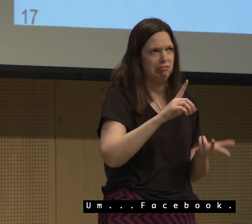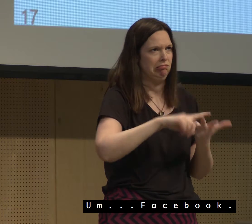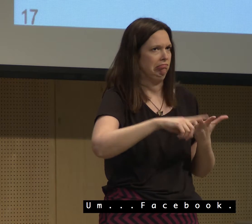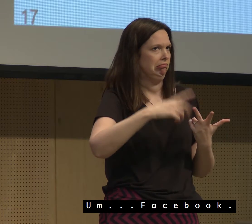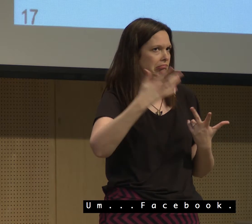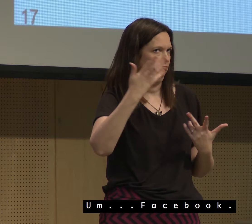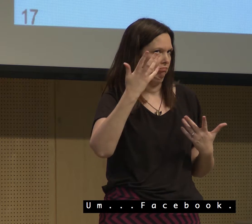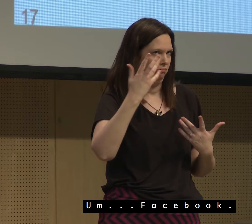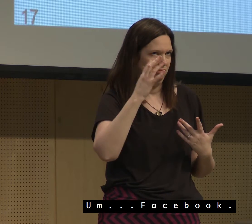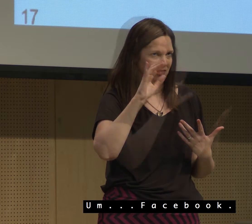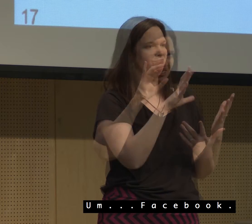Facebook,